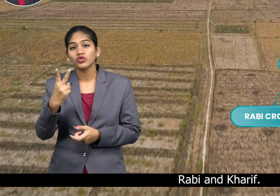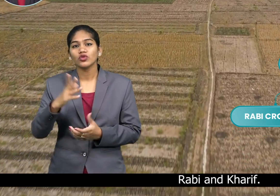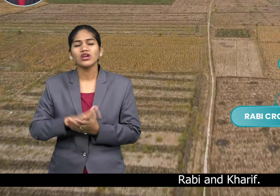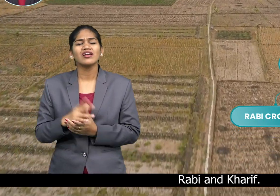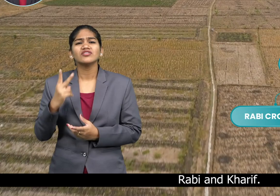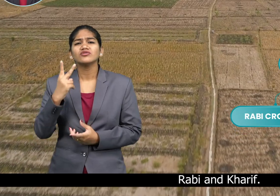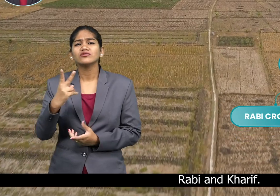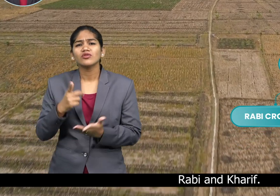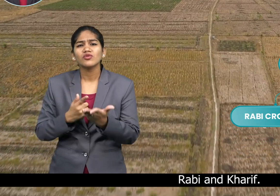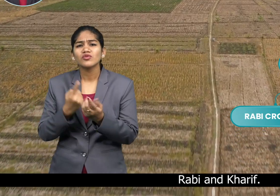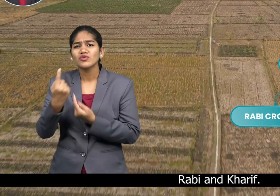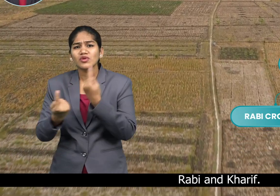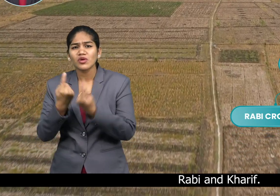Kharif.